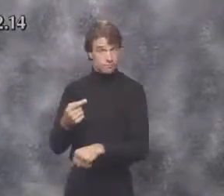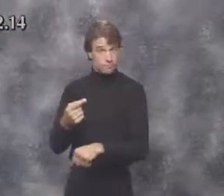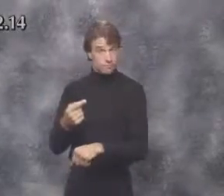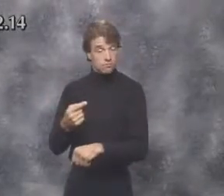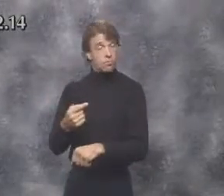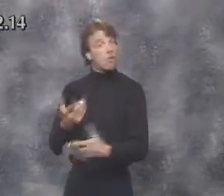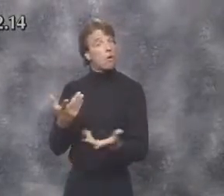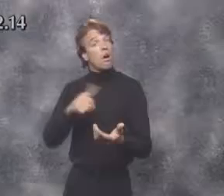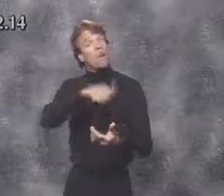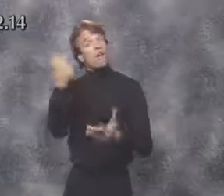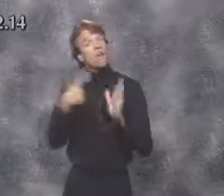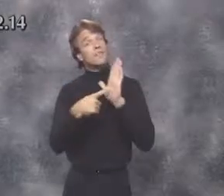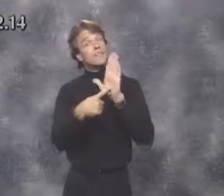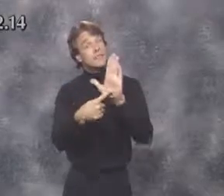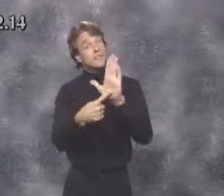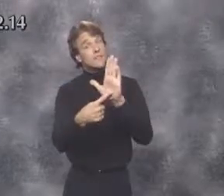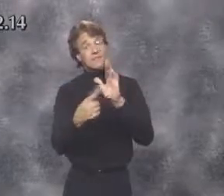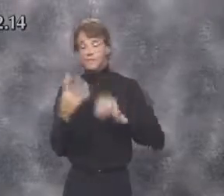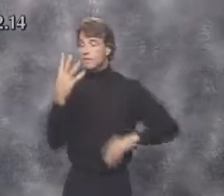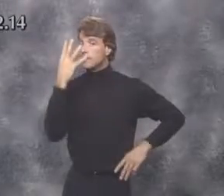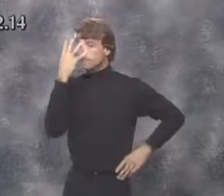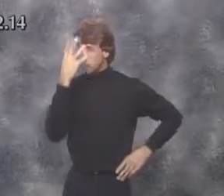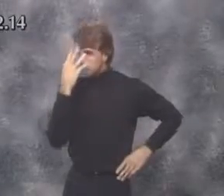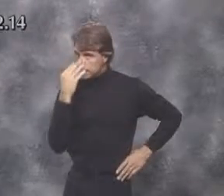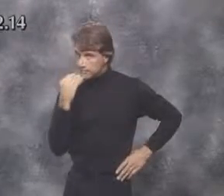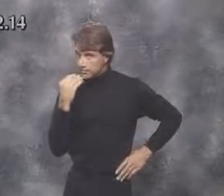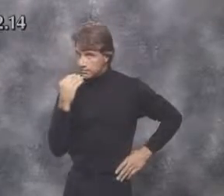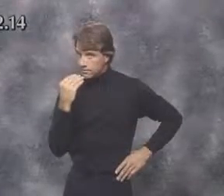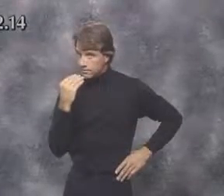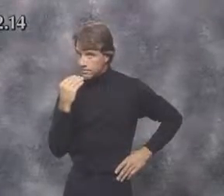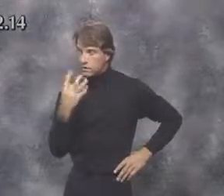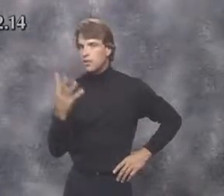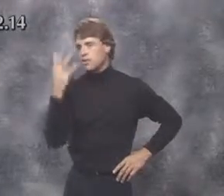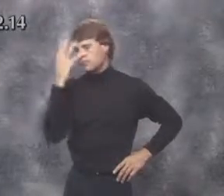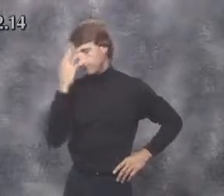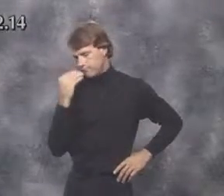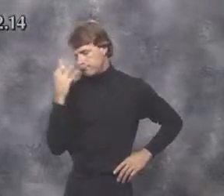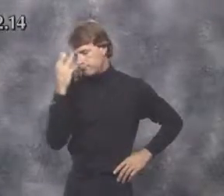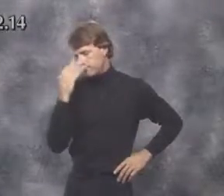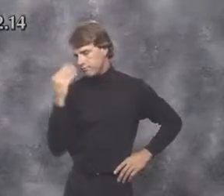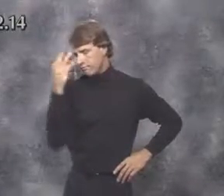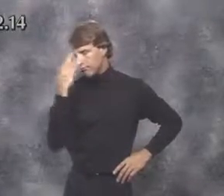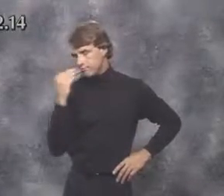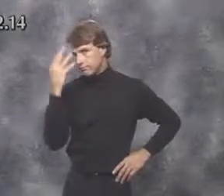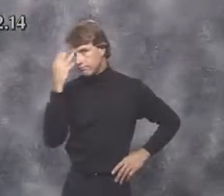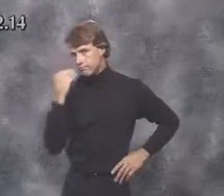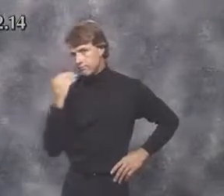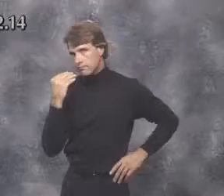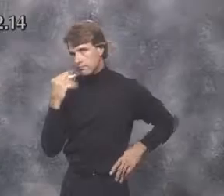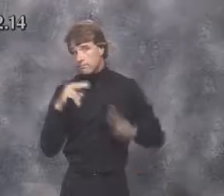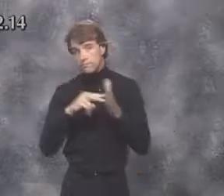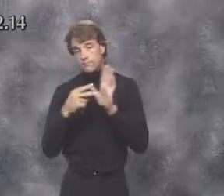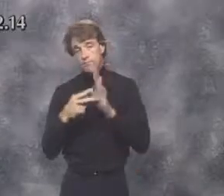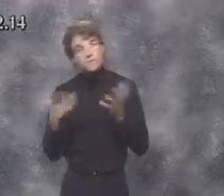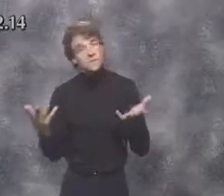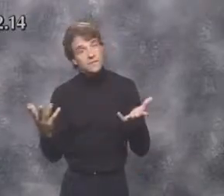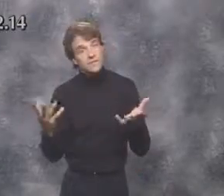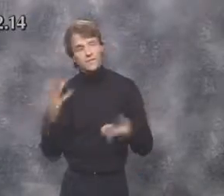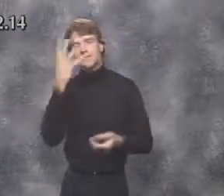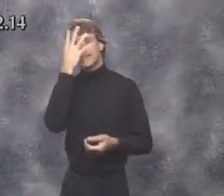time. Or another example, sleep. If you repeat it, it means